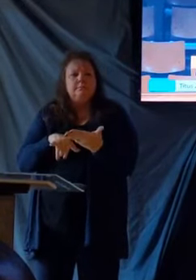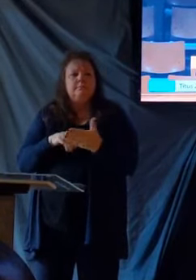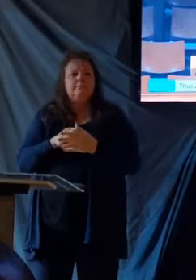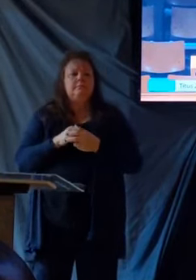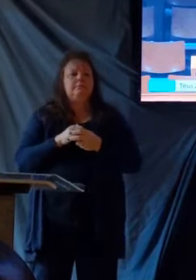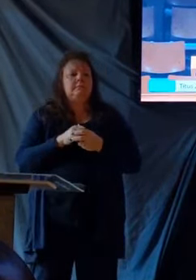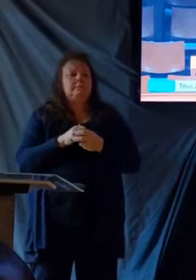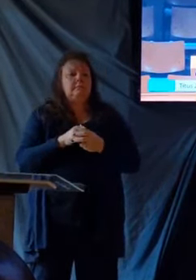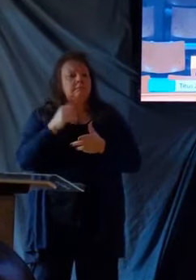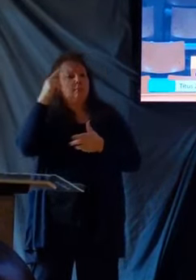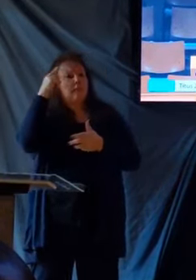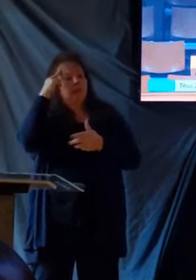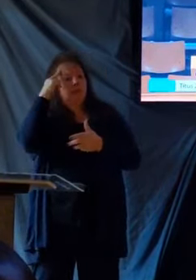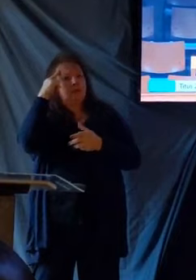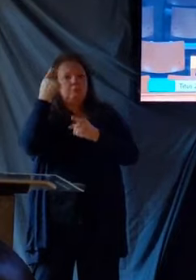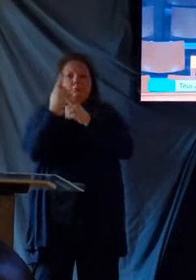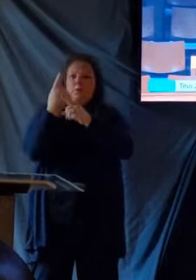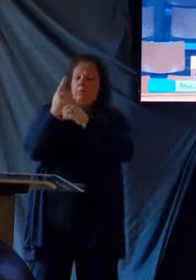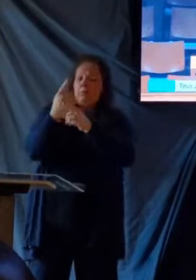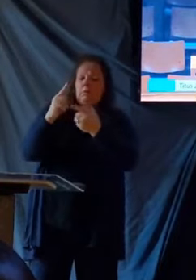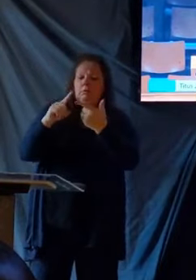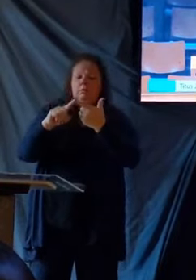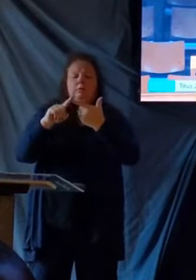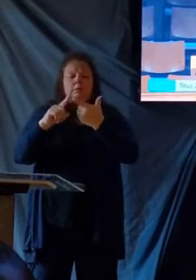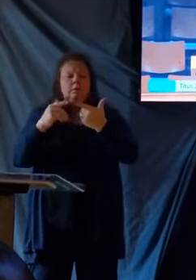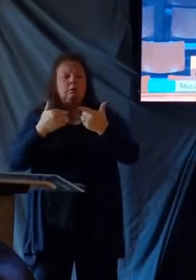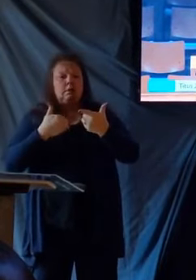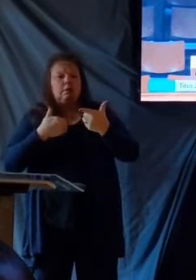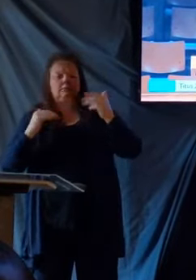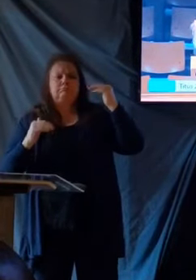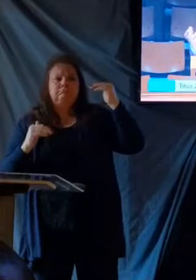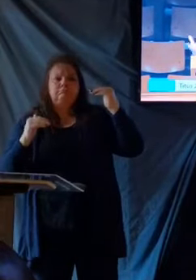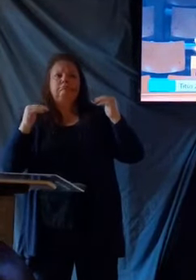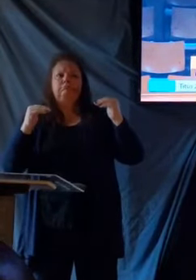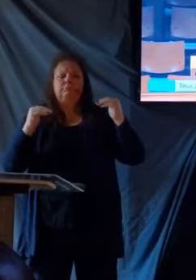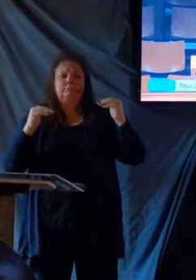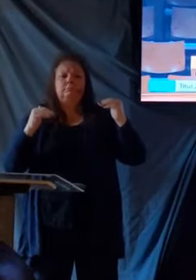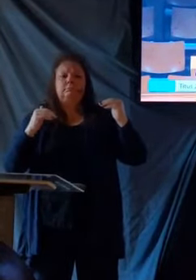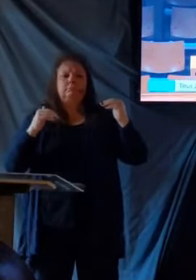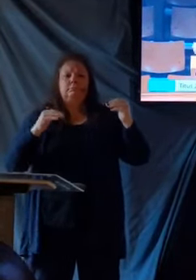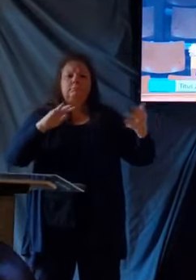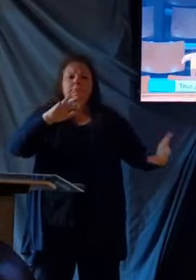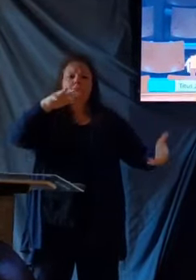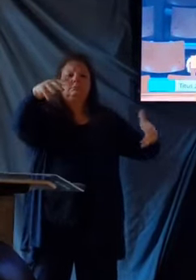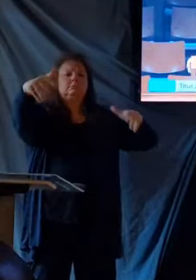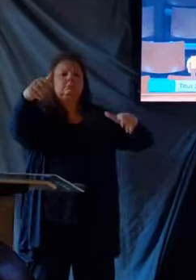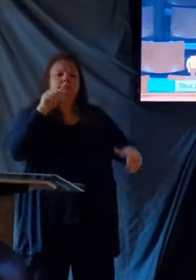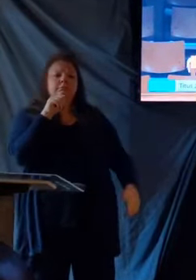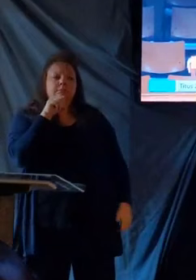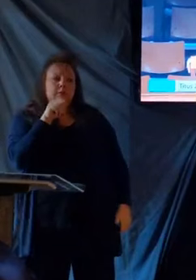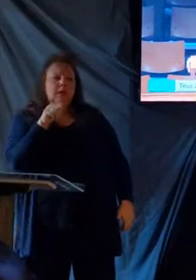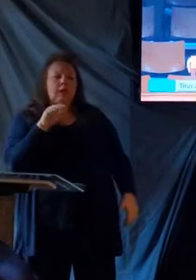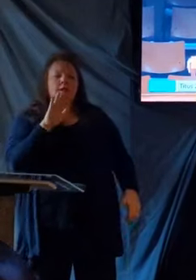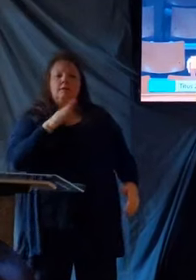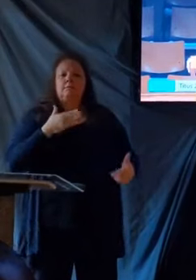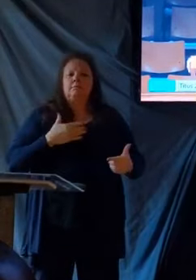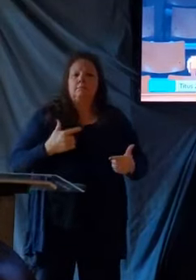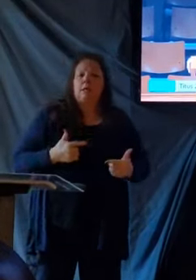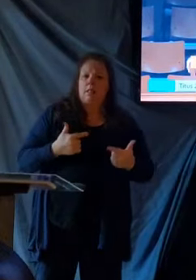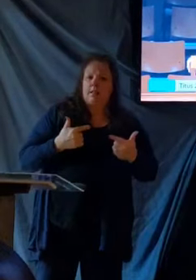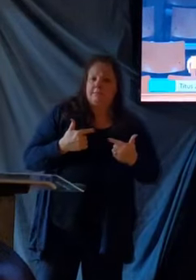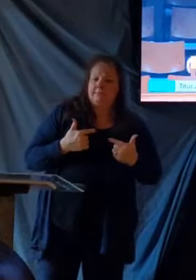And we think sensibly. Then we have a balance. Things aren't out of control in my life.